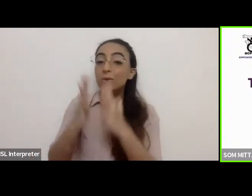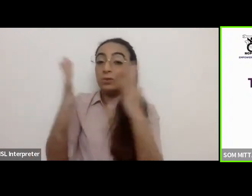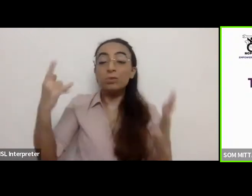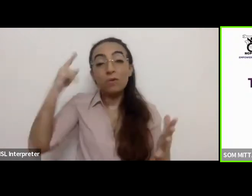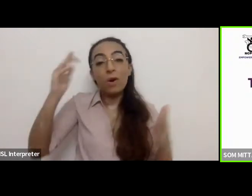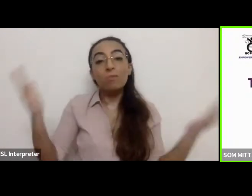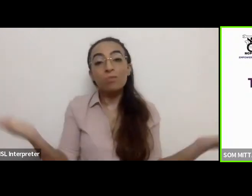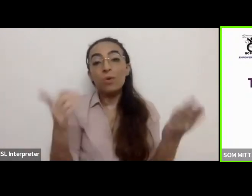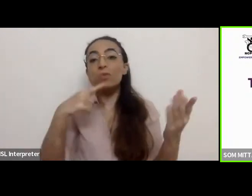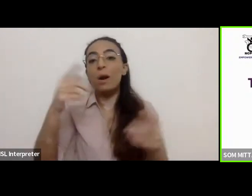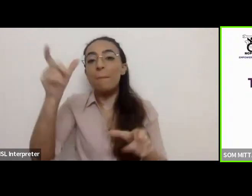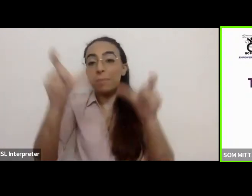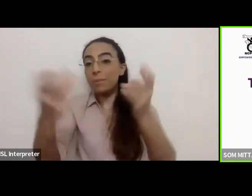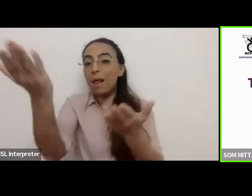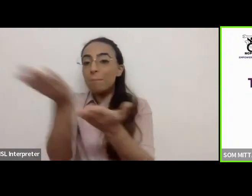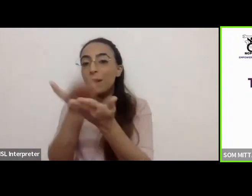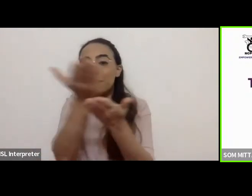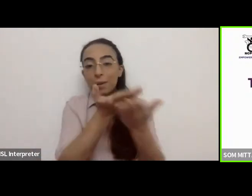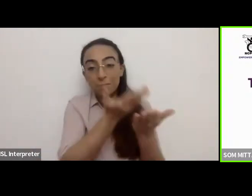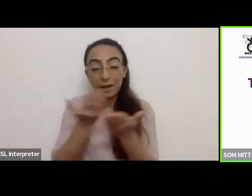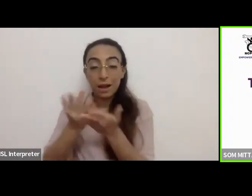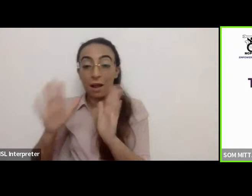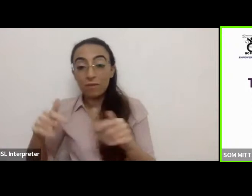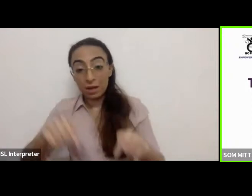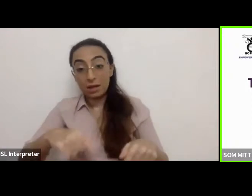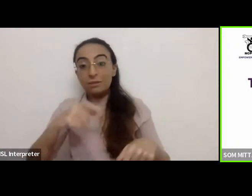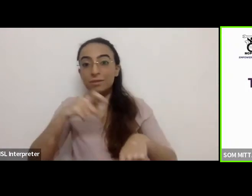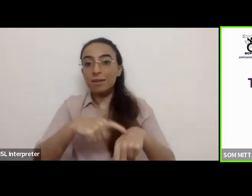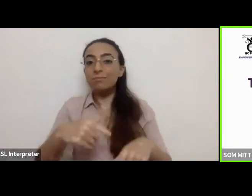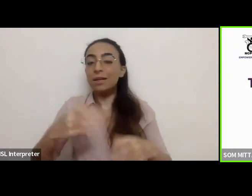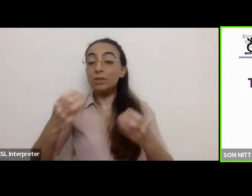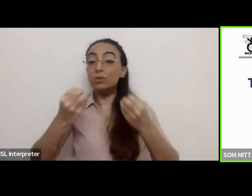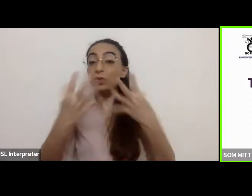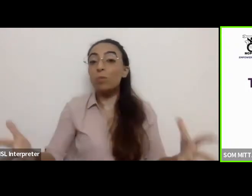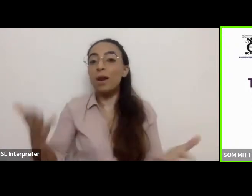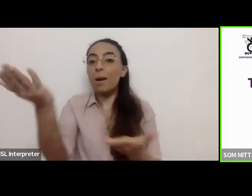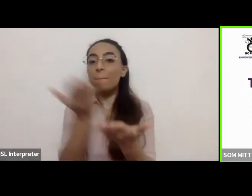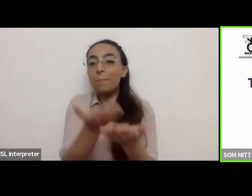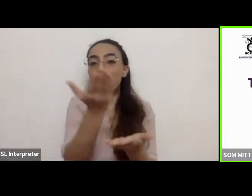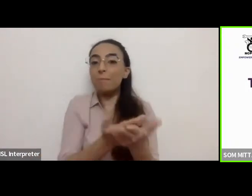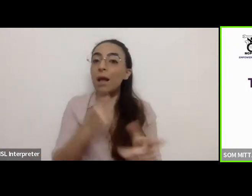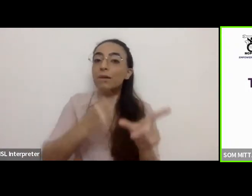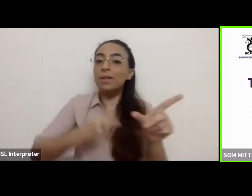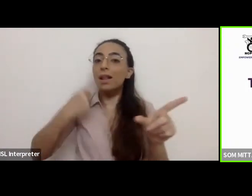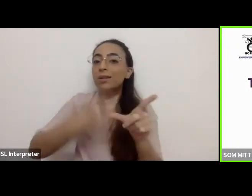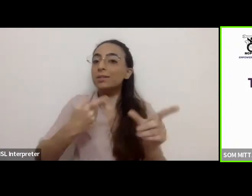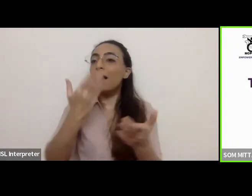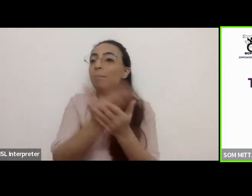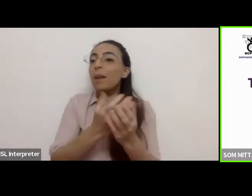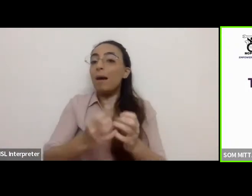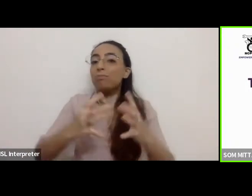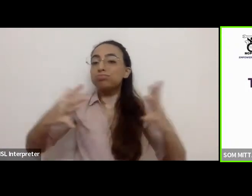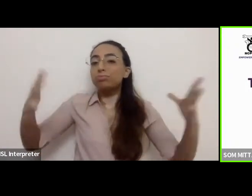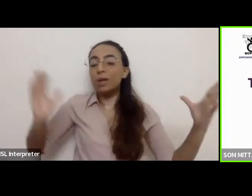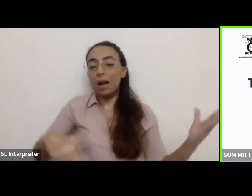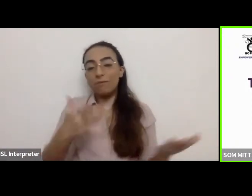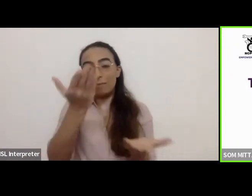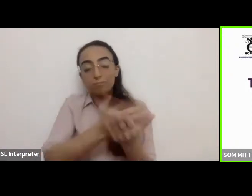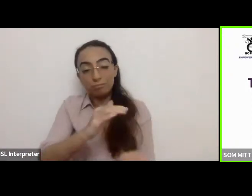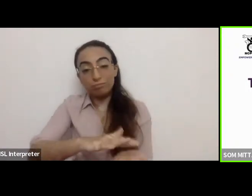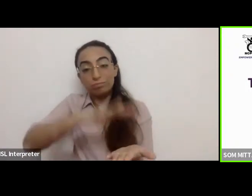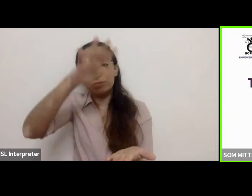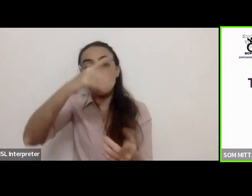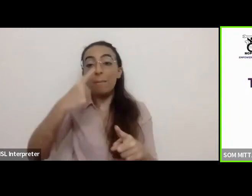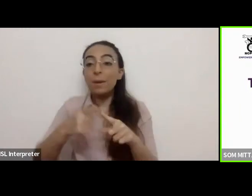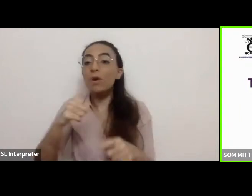to apply. And we had a large number of applications, as we do every year. And again,